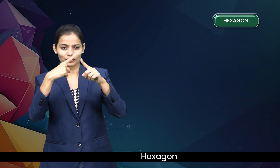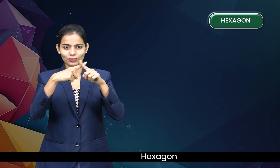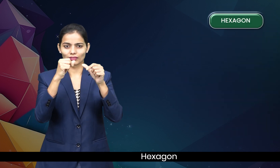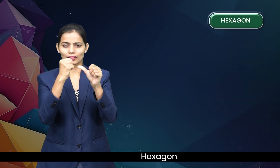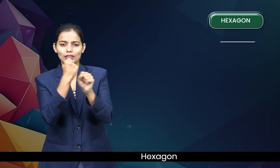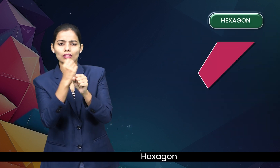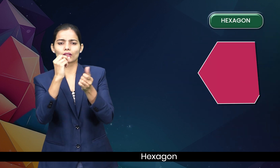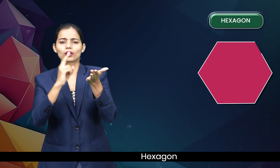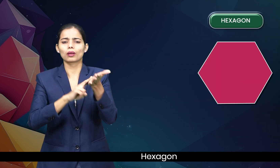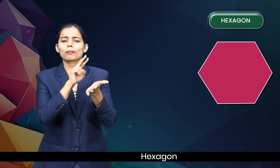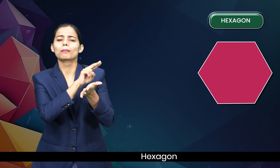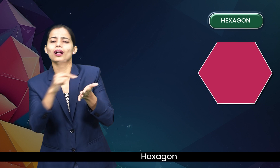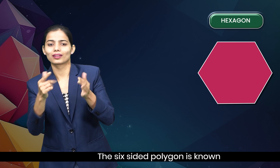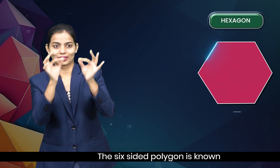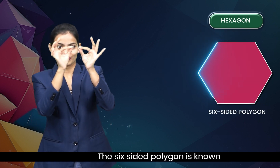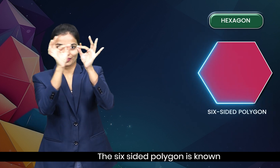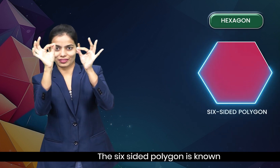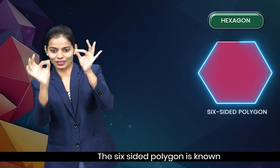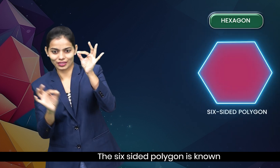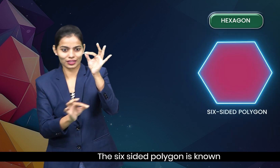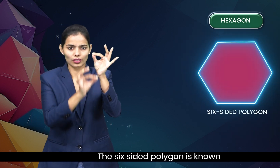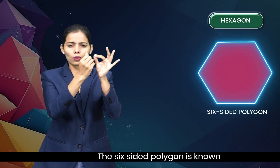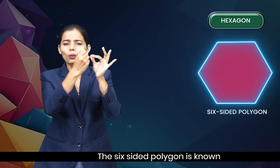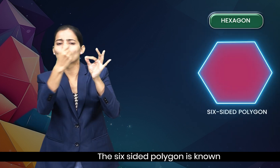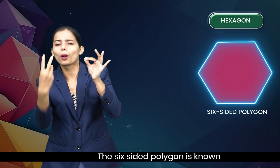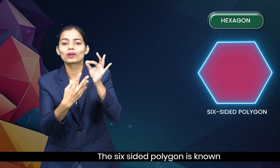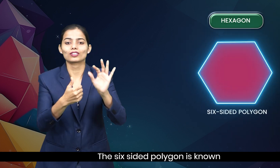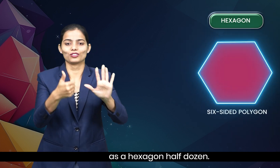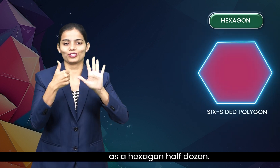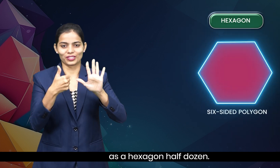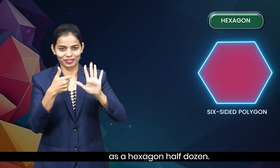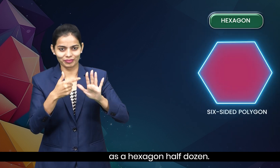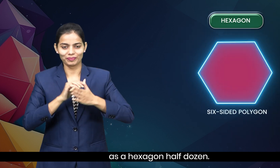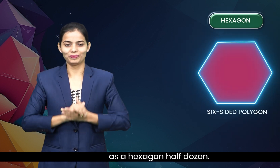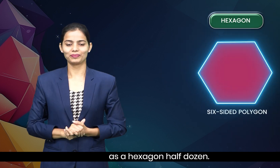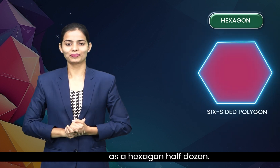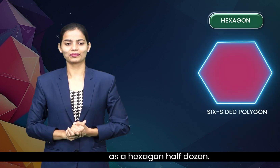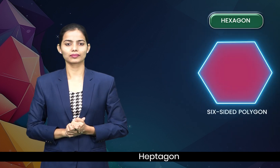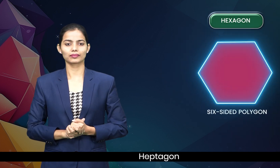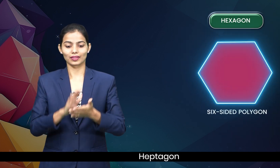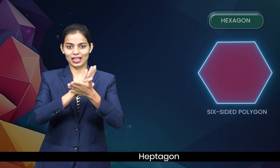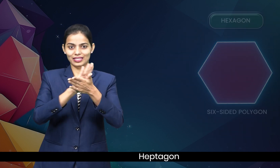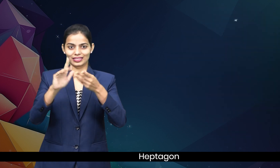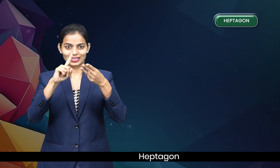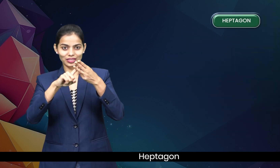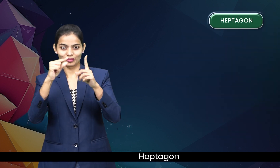Hexagon. The 6-sided polygon is known as a hexagon. Heptagon.